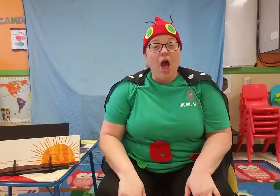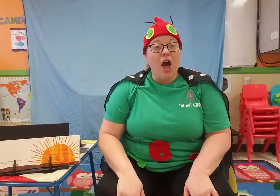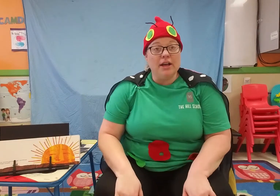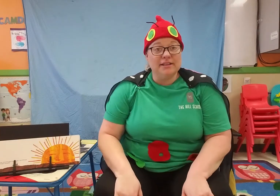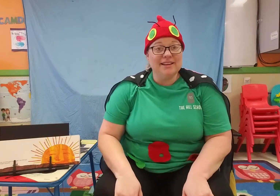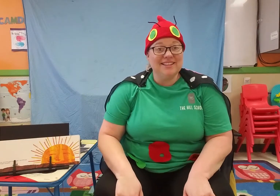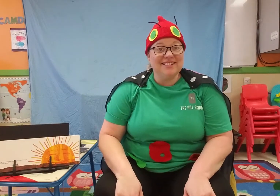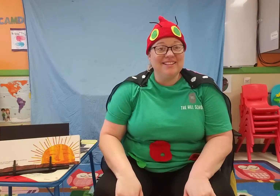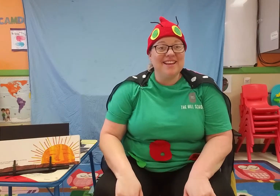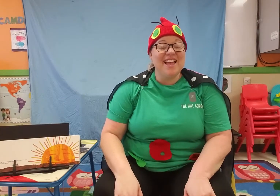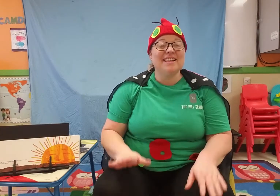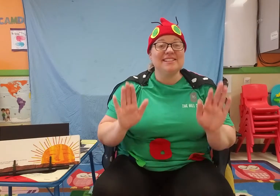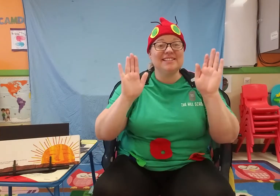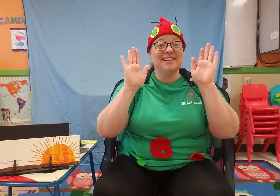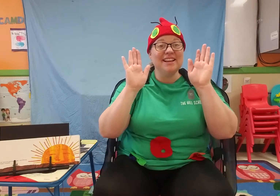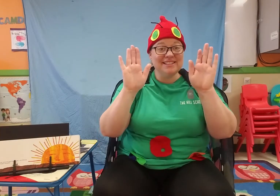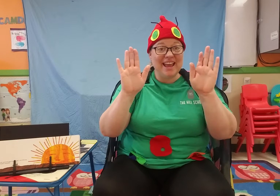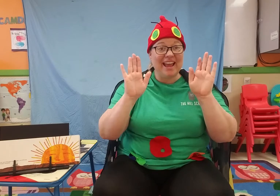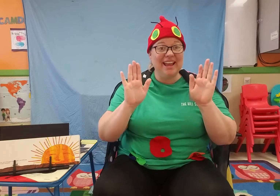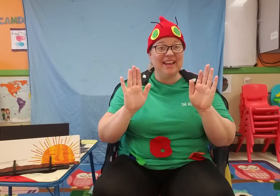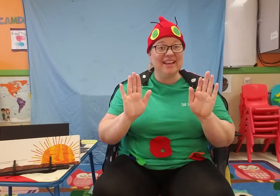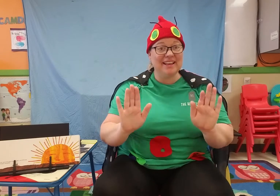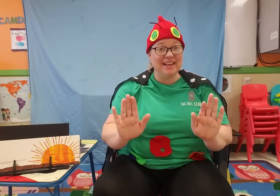On Sunday